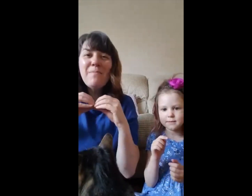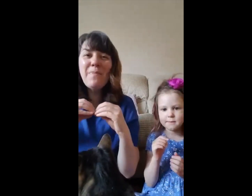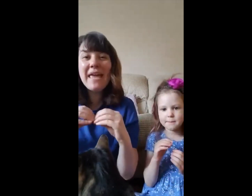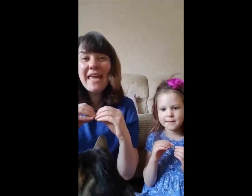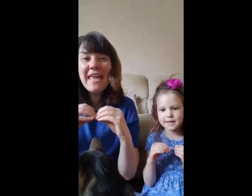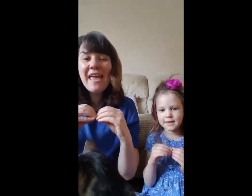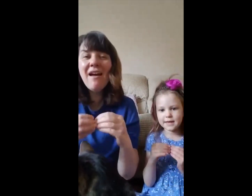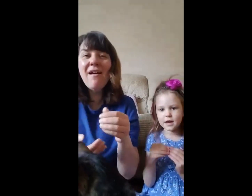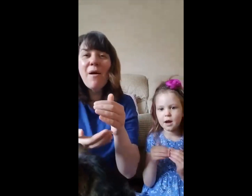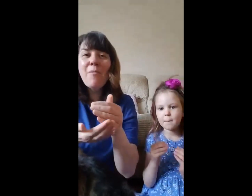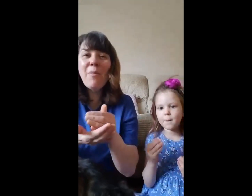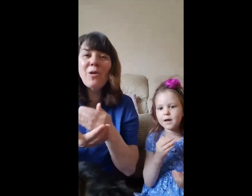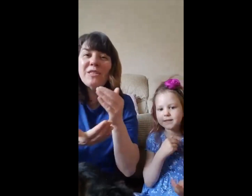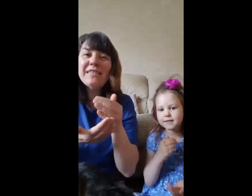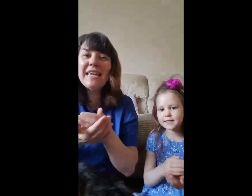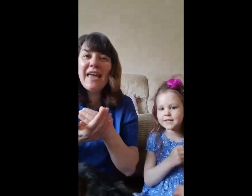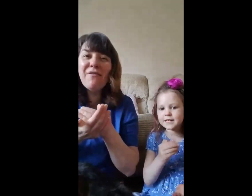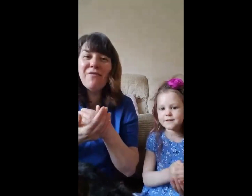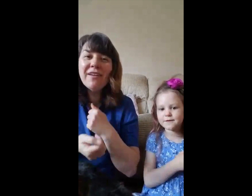be positive.